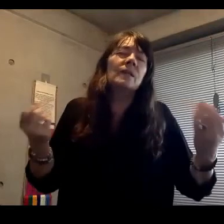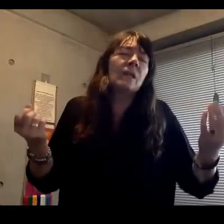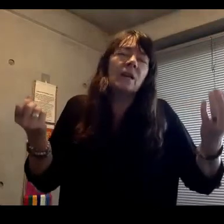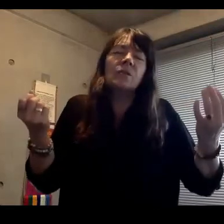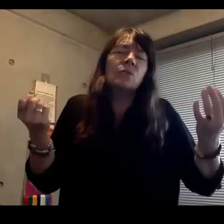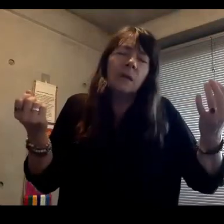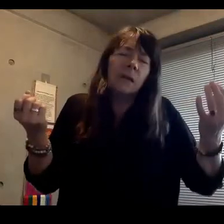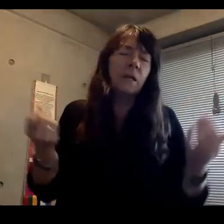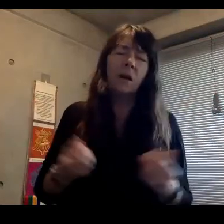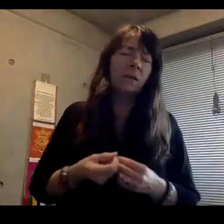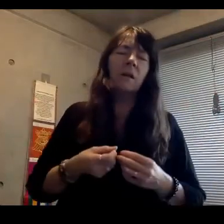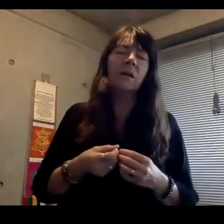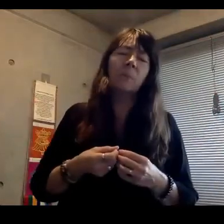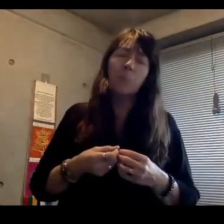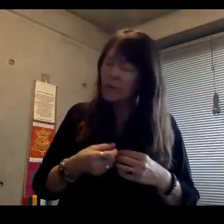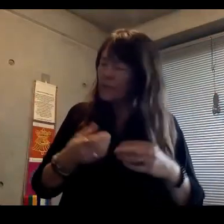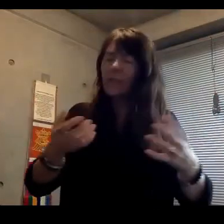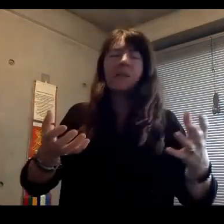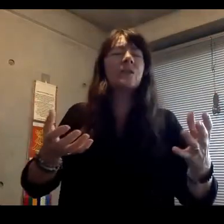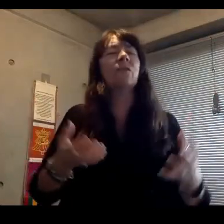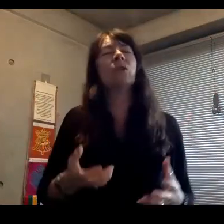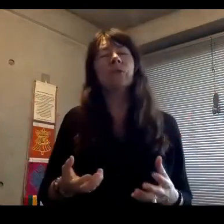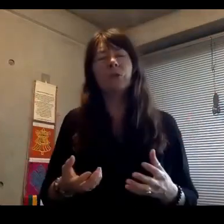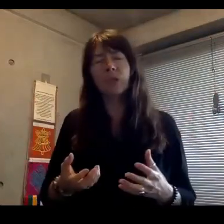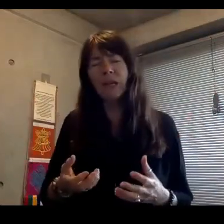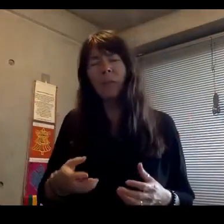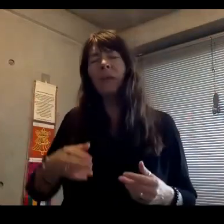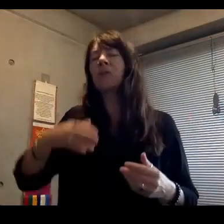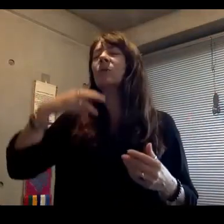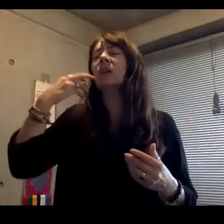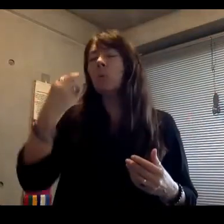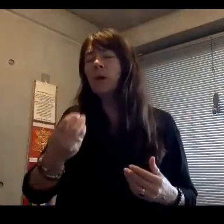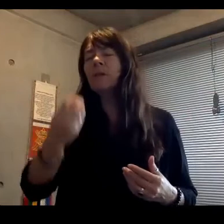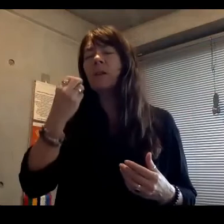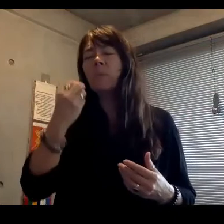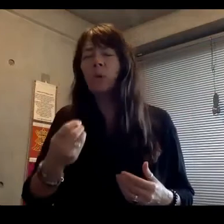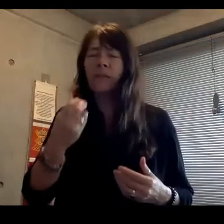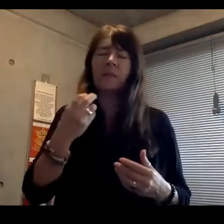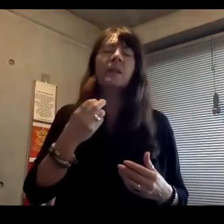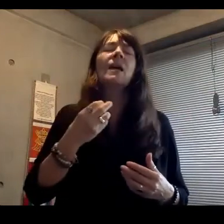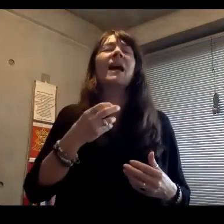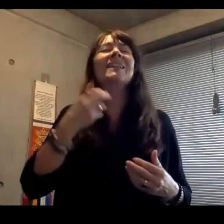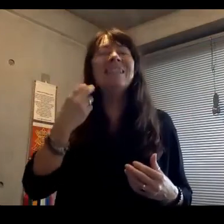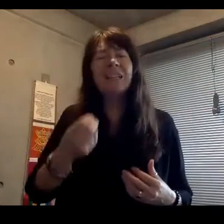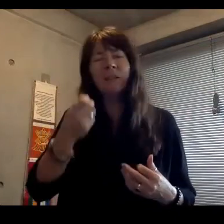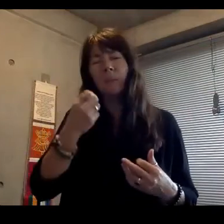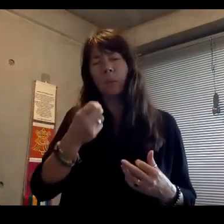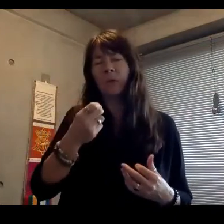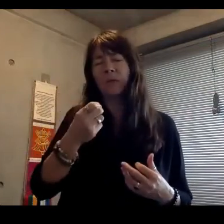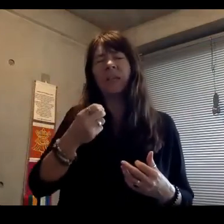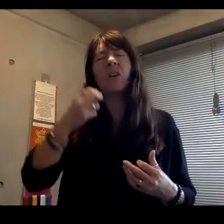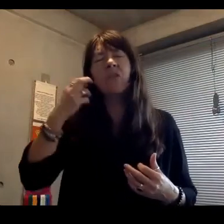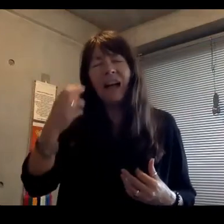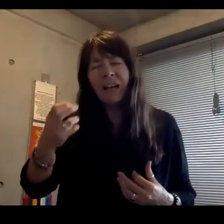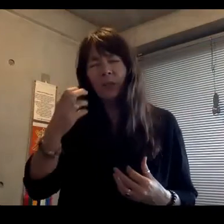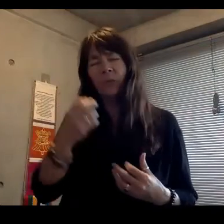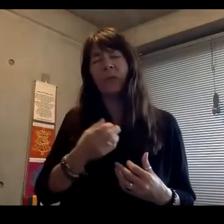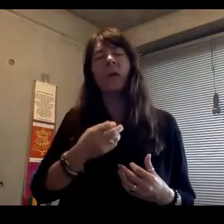what we discuss is really not important, and that's difficult for you to hear because you think words are important, ideas are important,